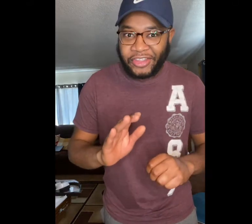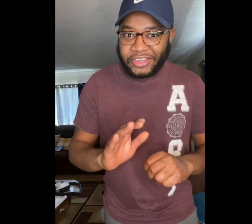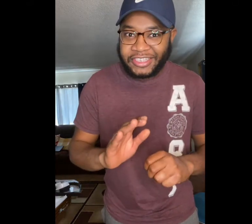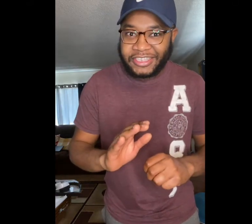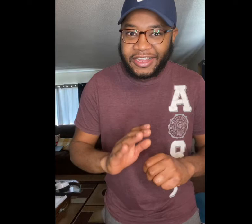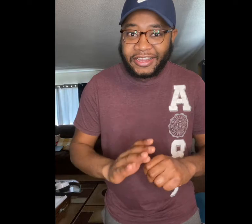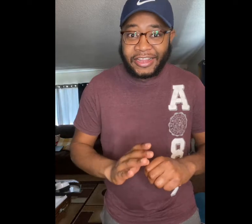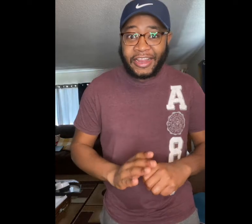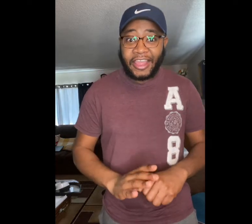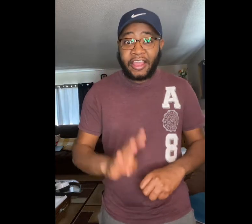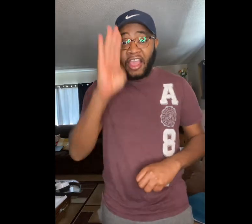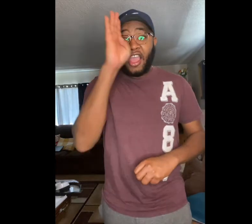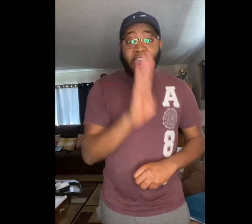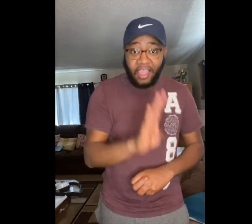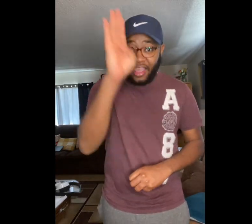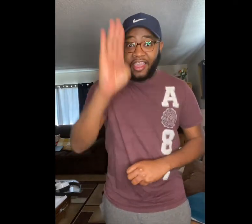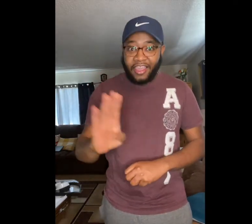obvious. Not like